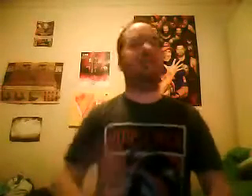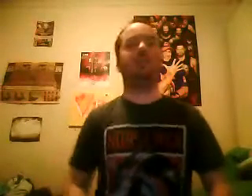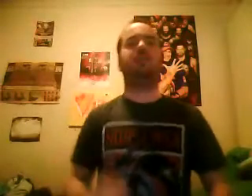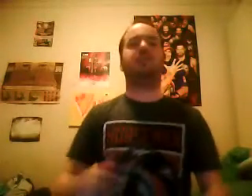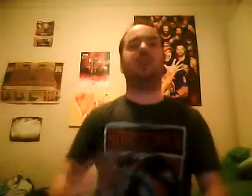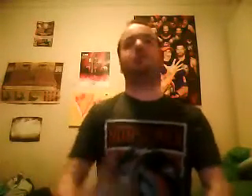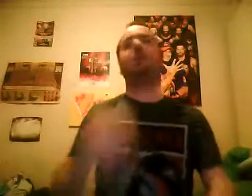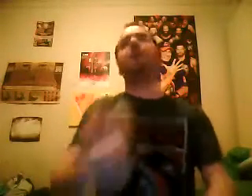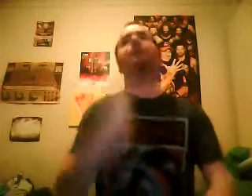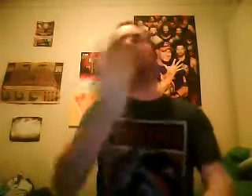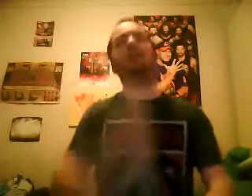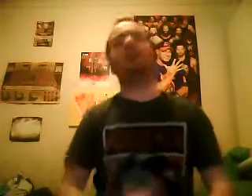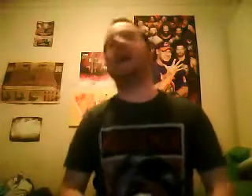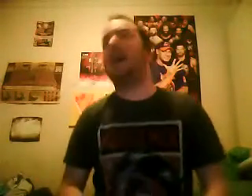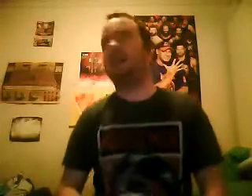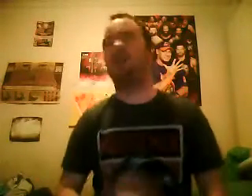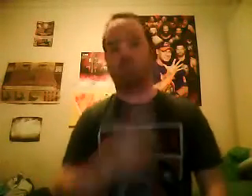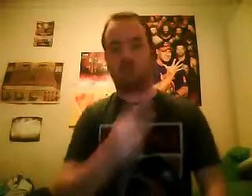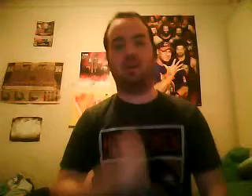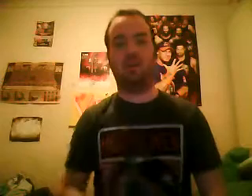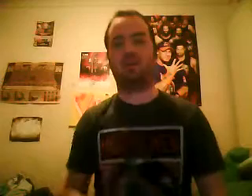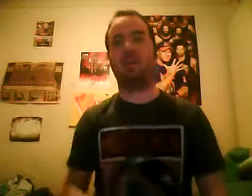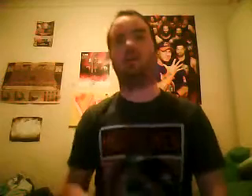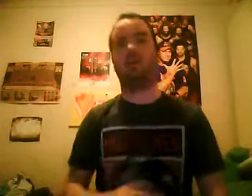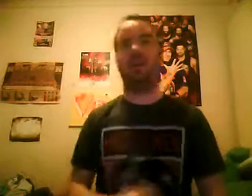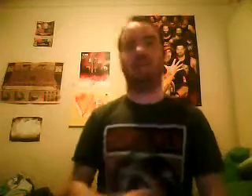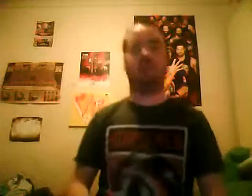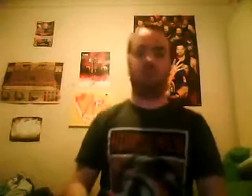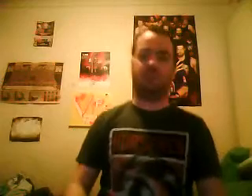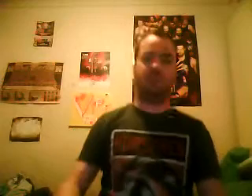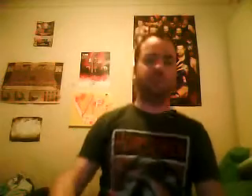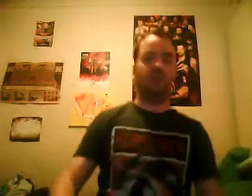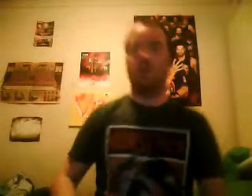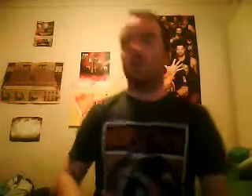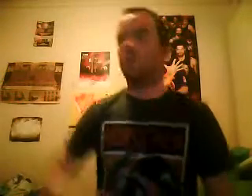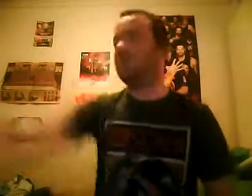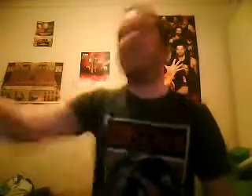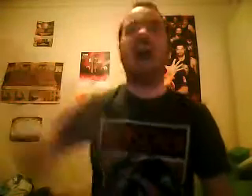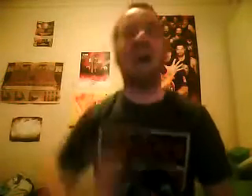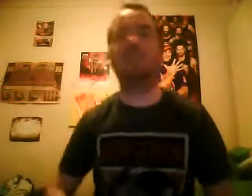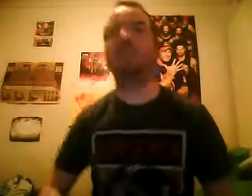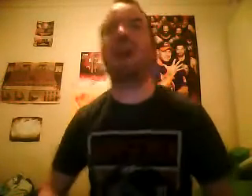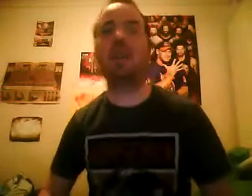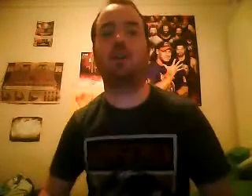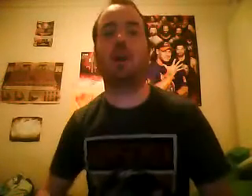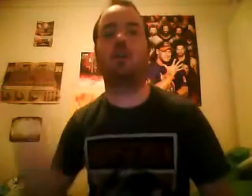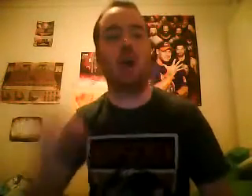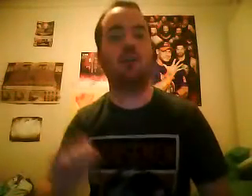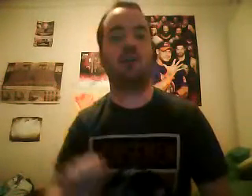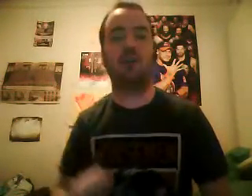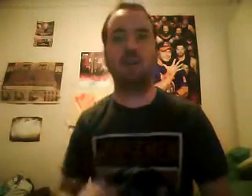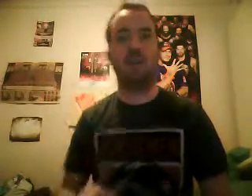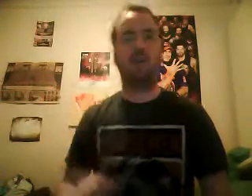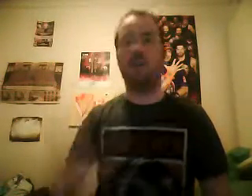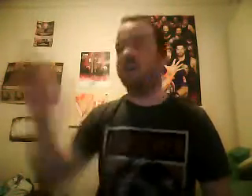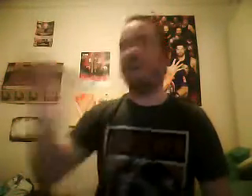about WWE television. Keep on hating on the 24/7 championship. Was The Undertaker a joke when he